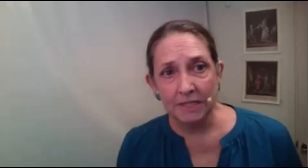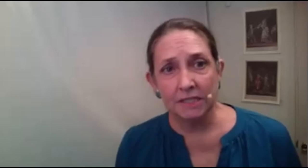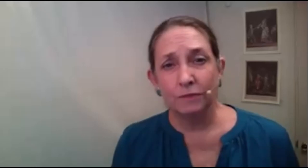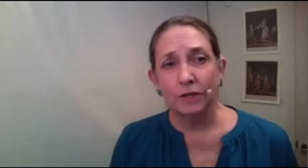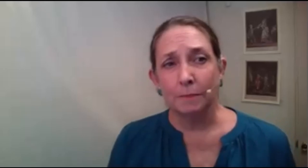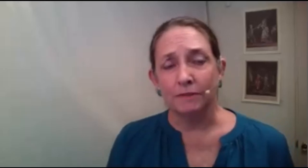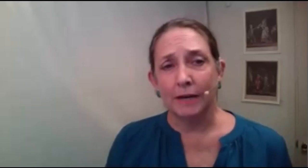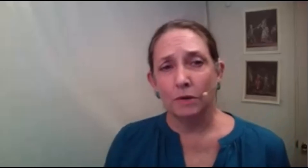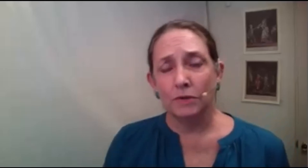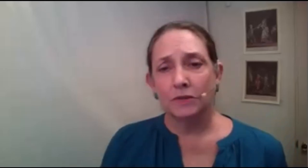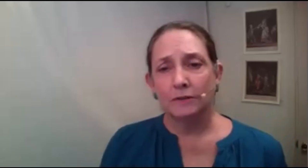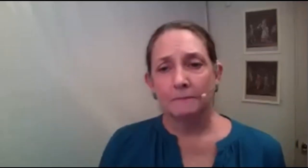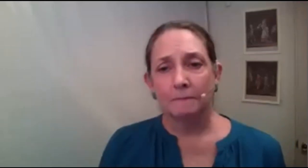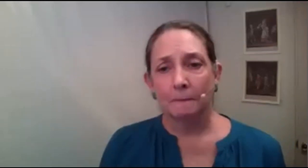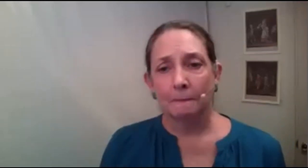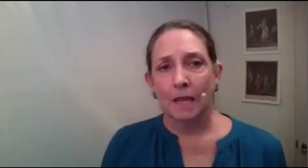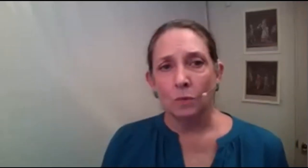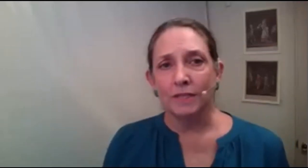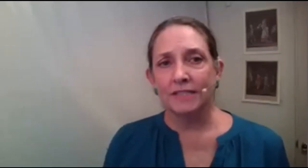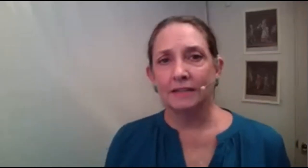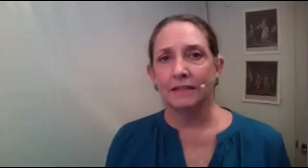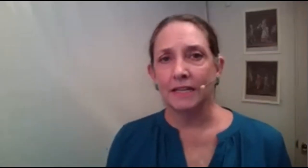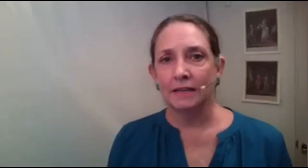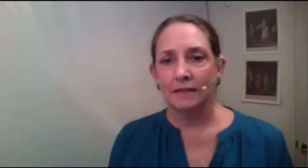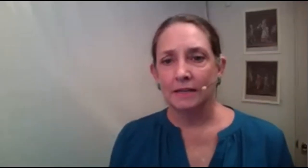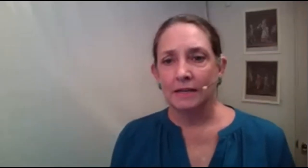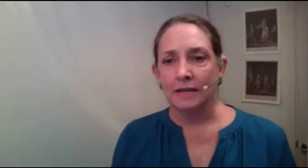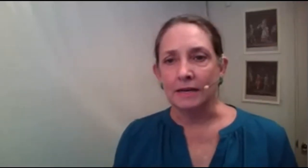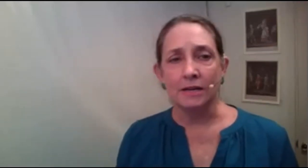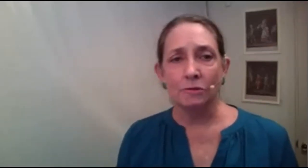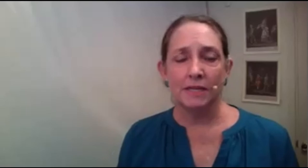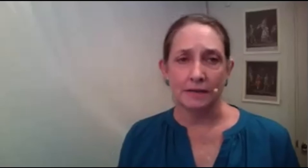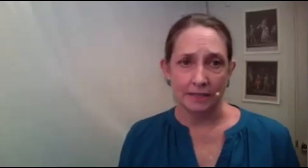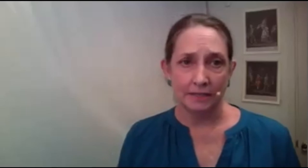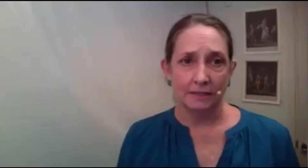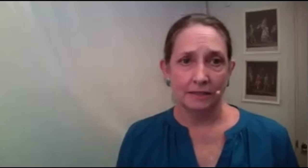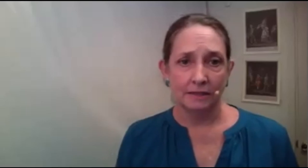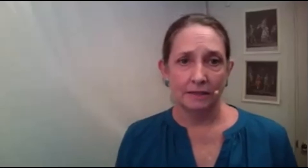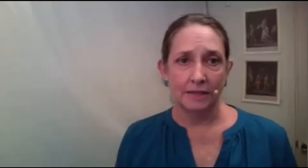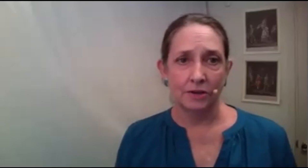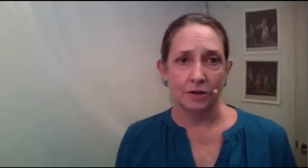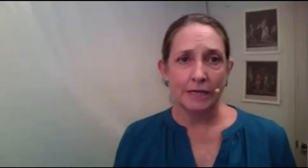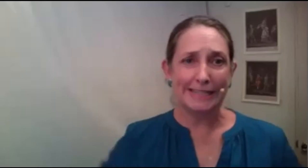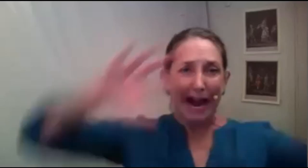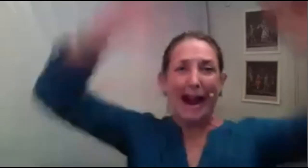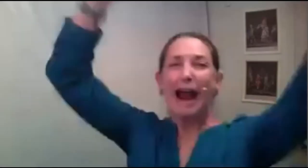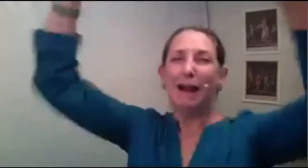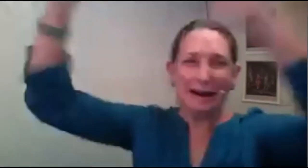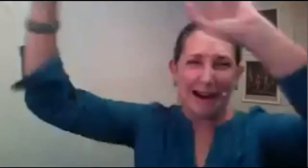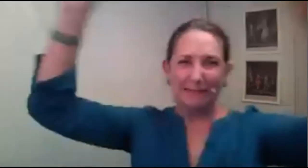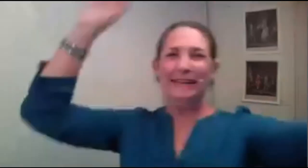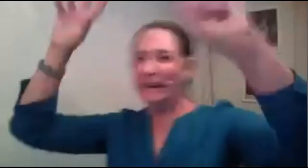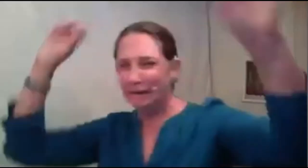They'd been asleep for a couple of hours when suddenly, near midnight, they heard, "Yeah!" Crash,